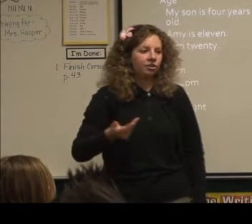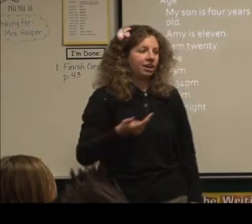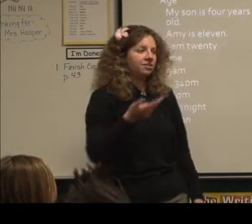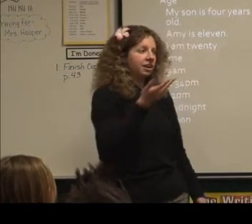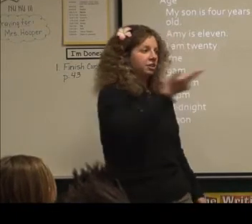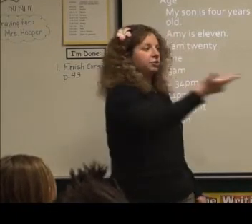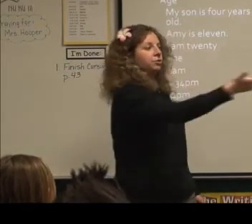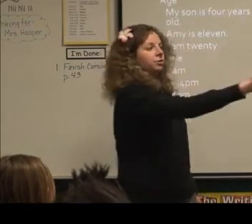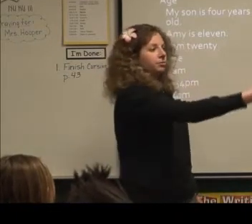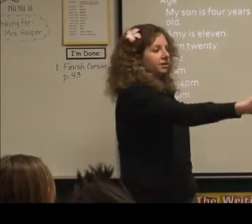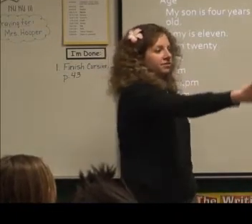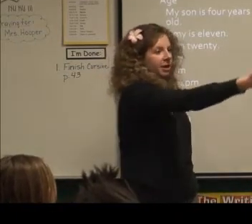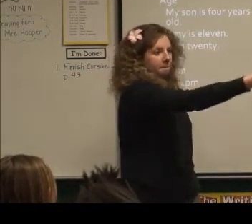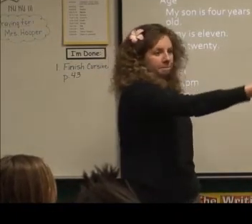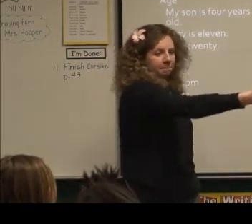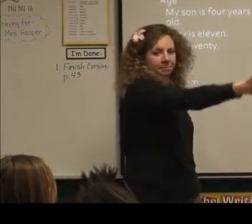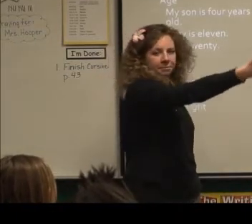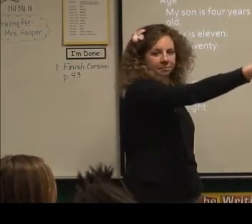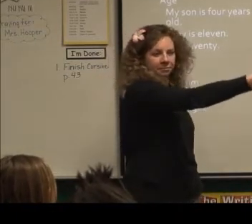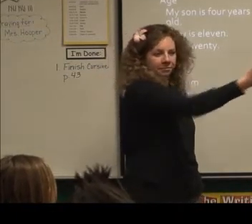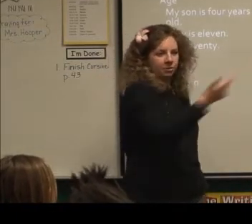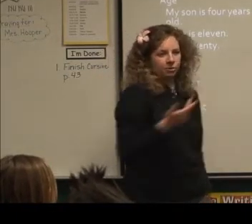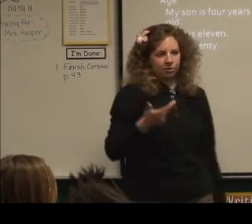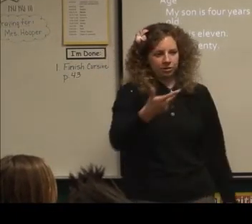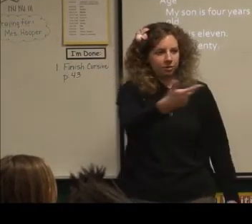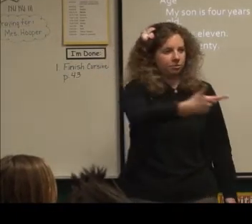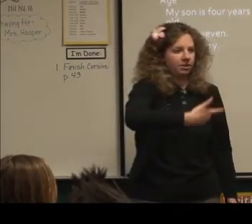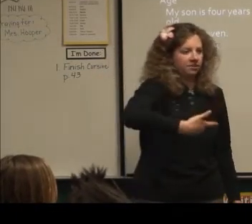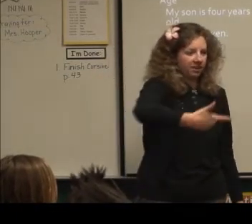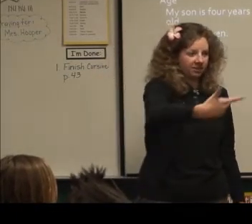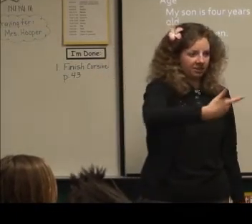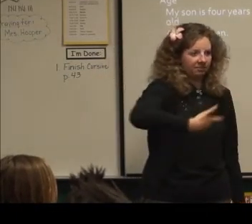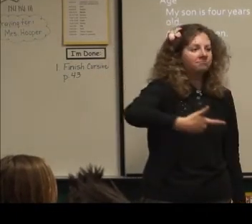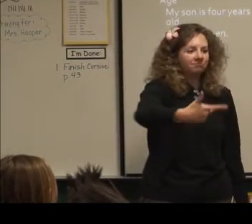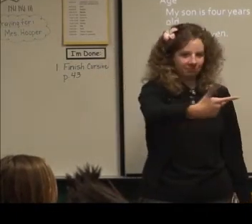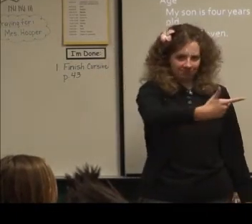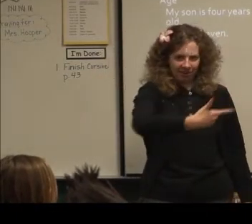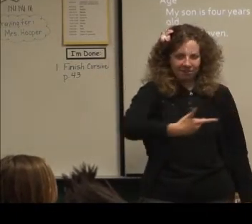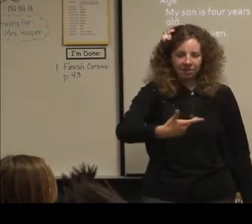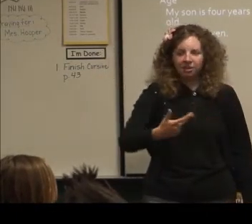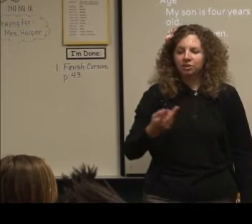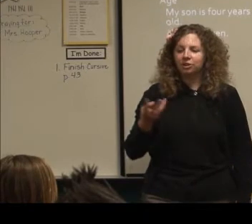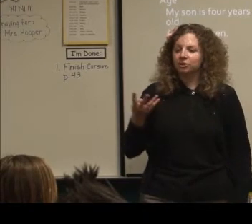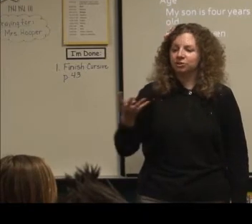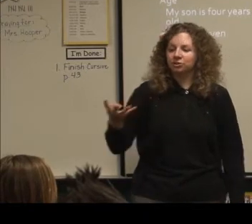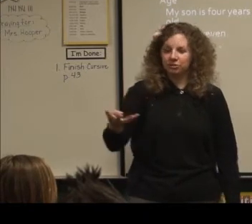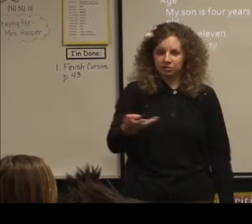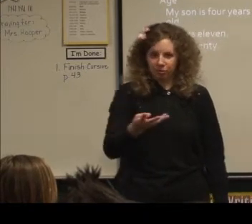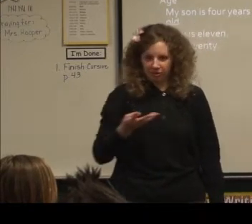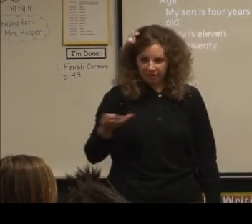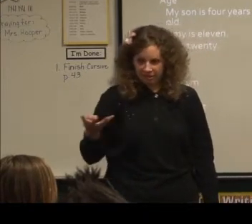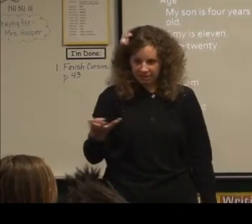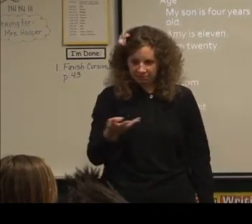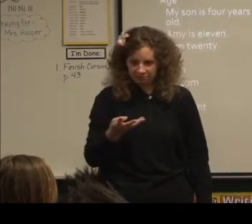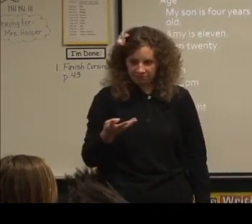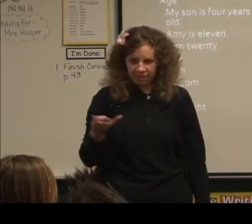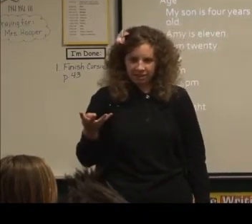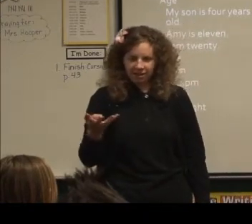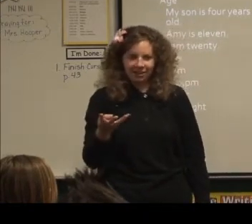Okay, and then I can do the 3 of them, or the 3 of us, okay? You can also do it with 4 of us. Okay,